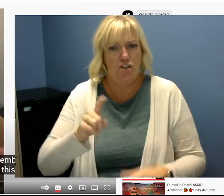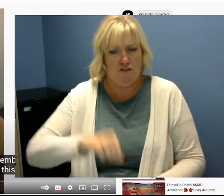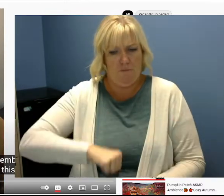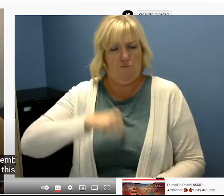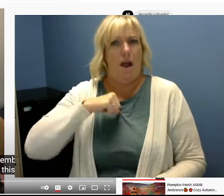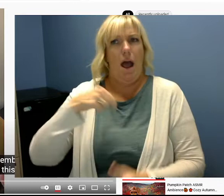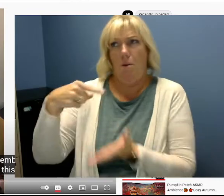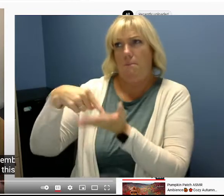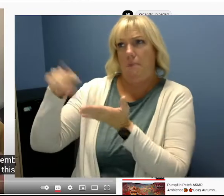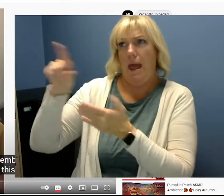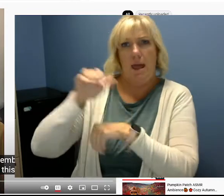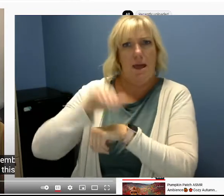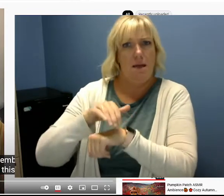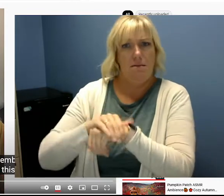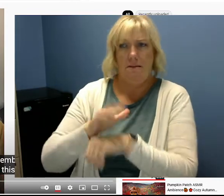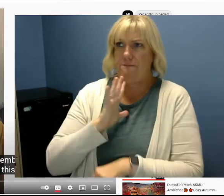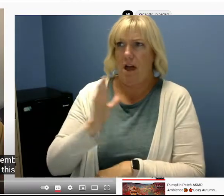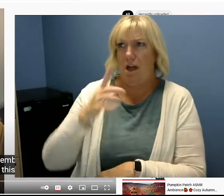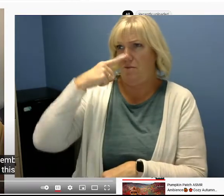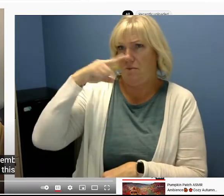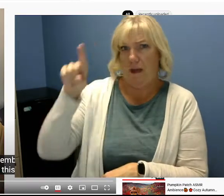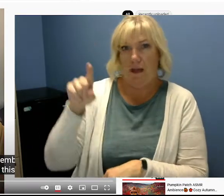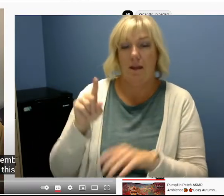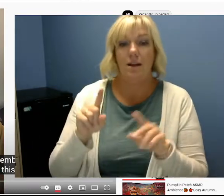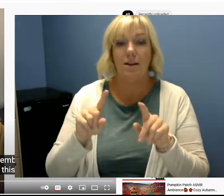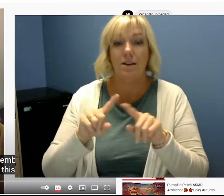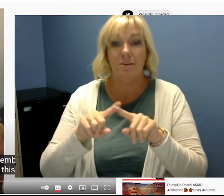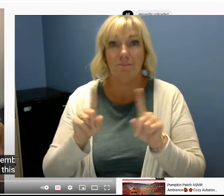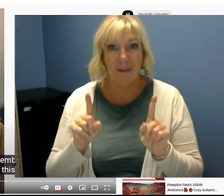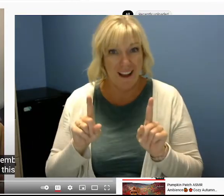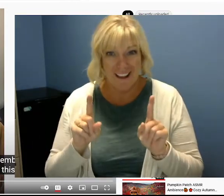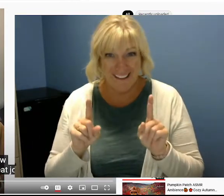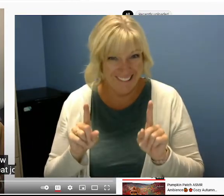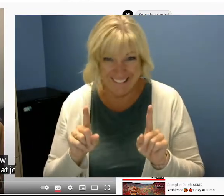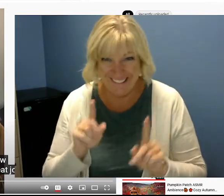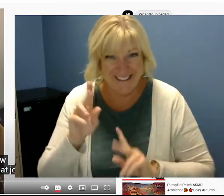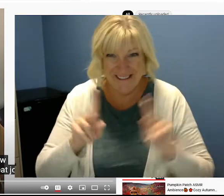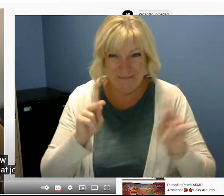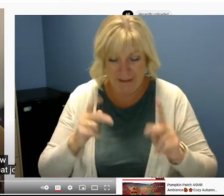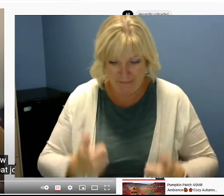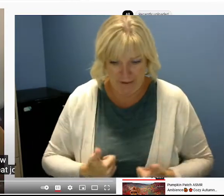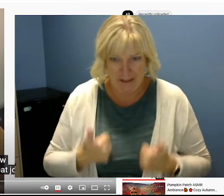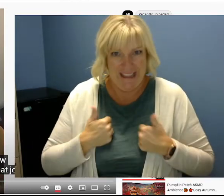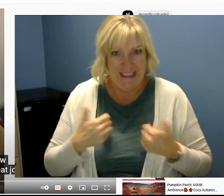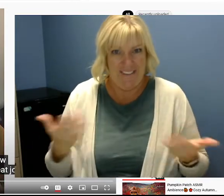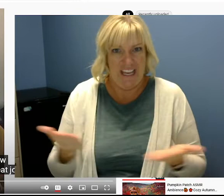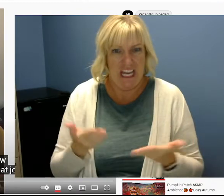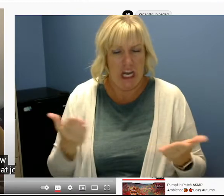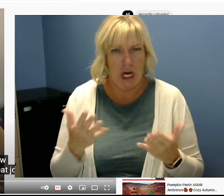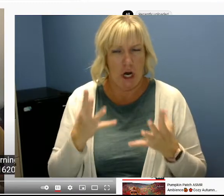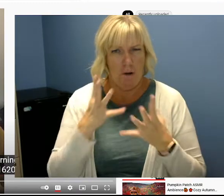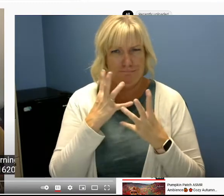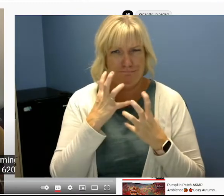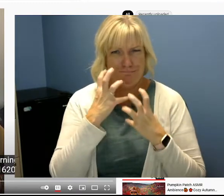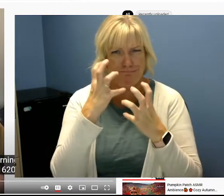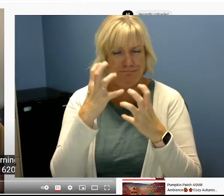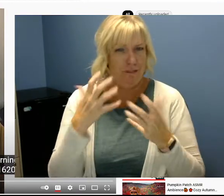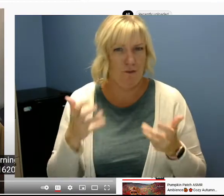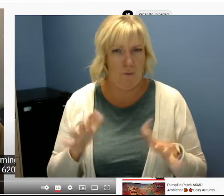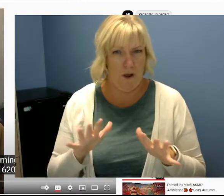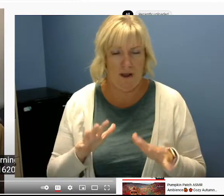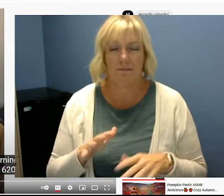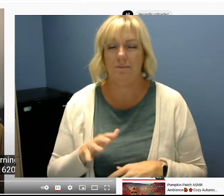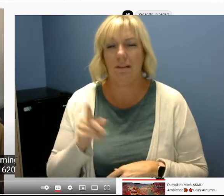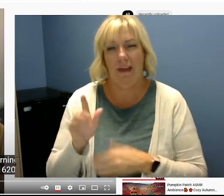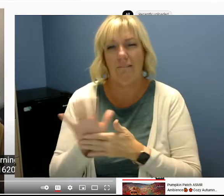this isn't going to be a big deal. Remember, from our perspective, though, and this is what the film clip in just a few minutes is going to do such a great job explaining, we've